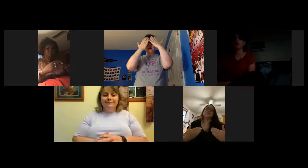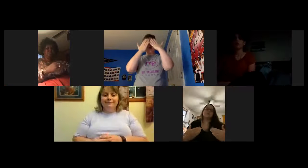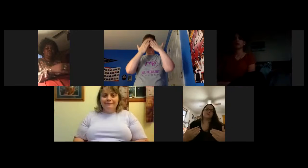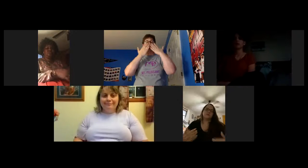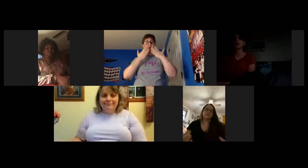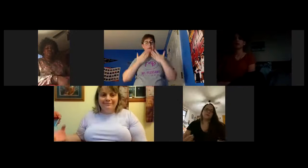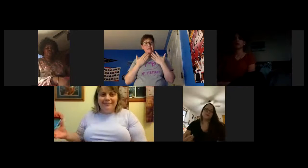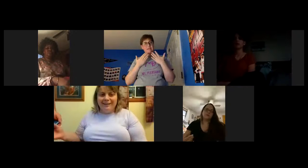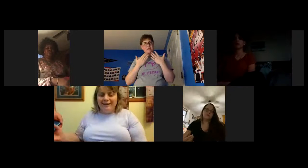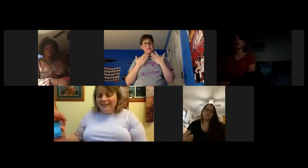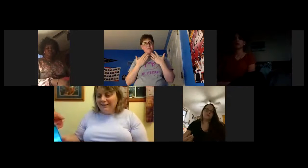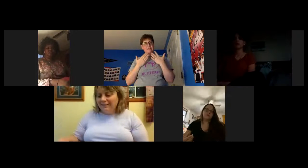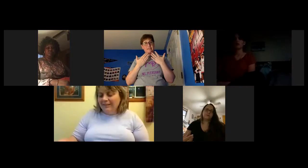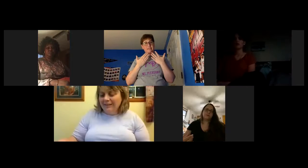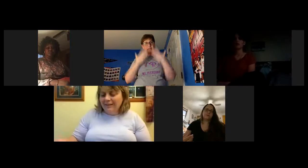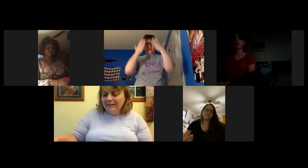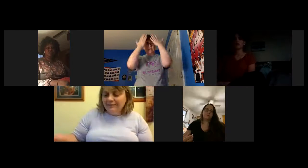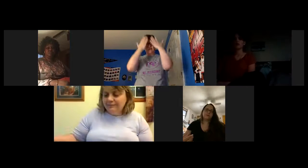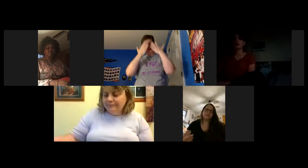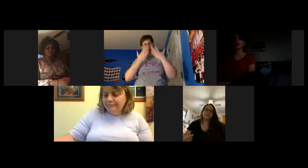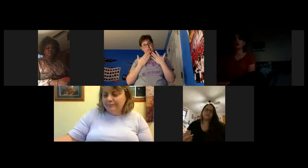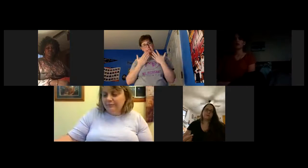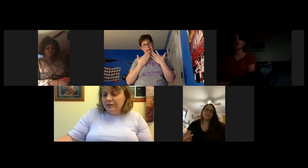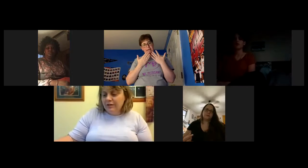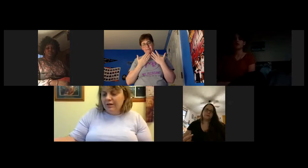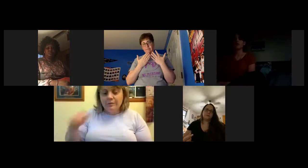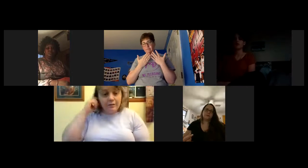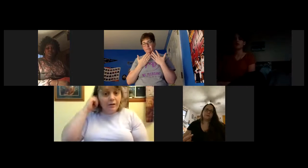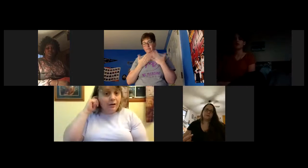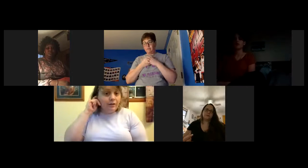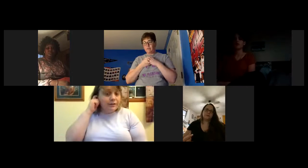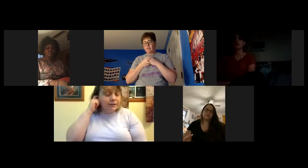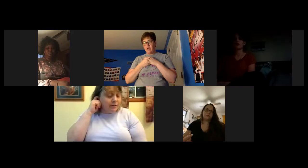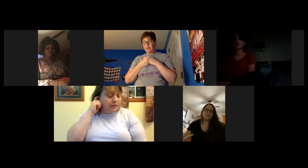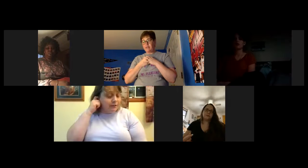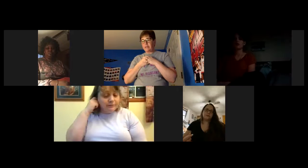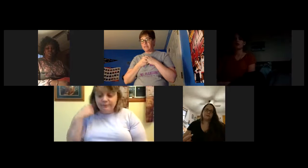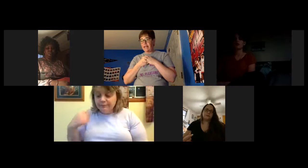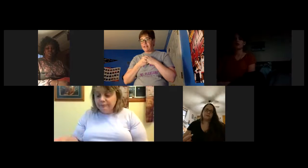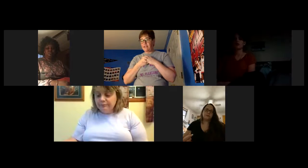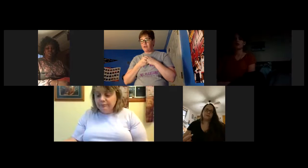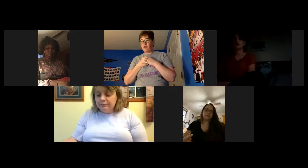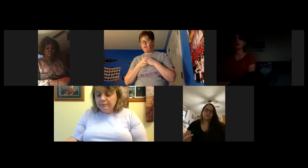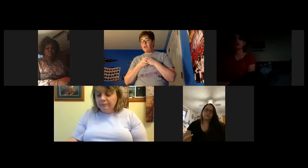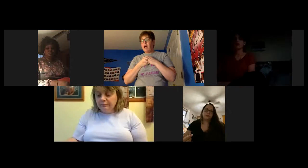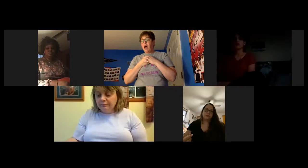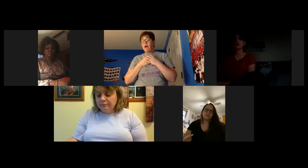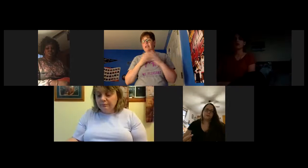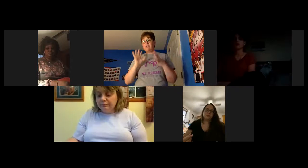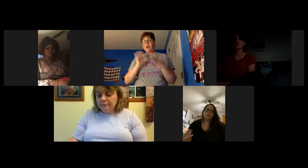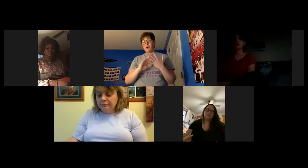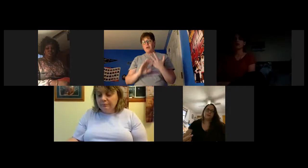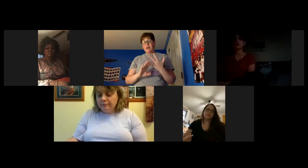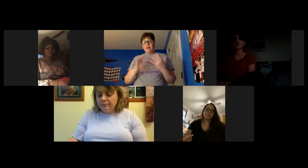taking away all the happiness out of your face, and it's making you just very sad. Okay, so sad, sorrowful. All